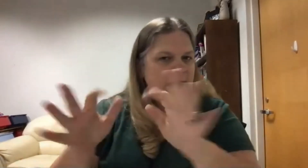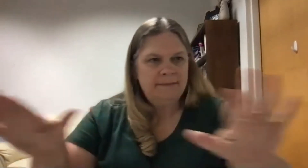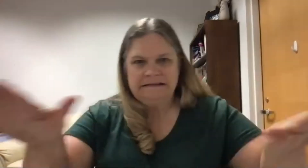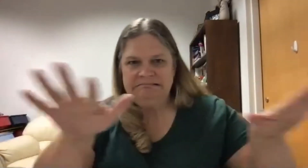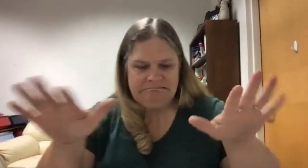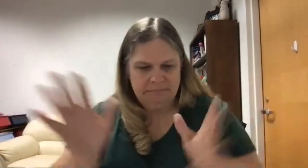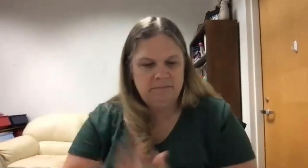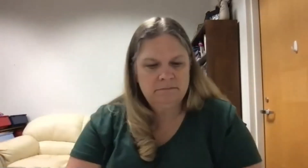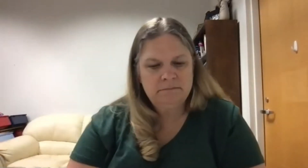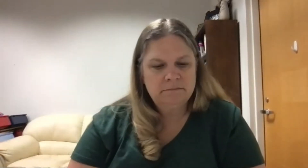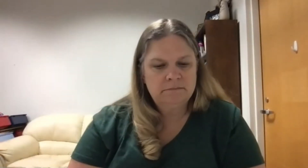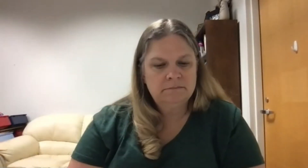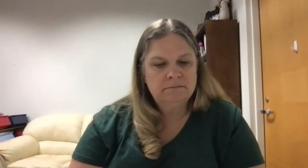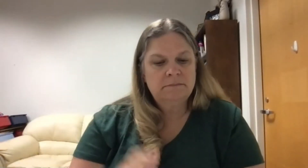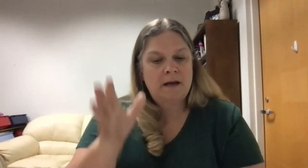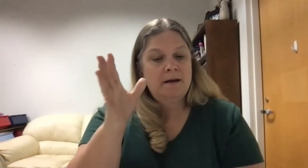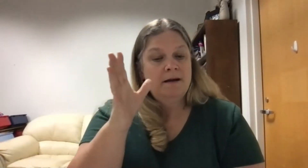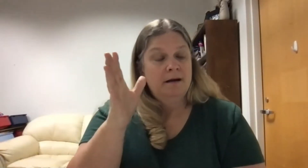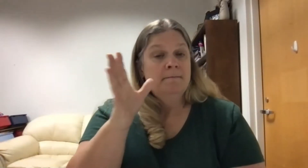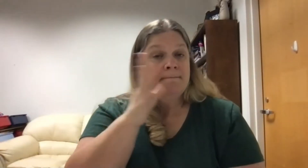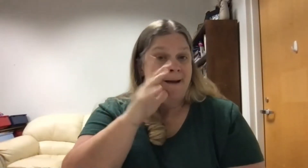kind of a new job with him and new family.